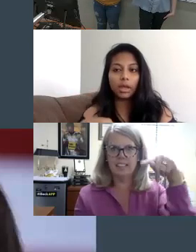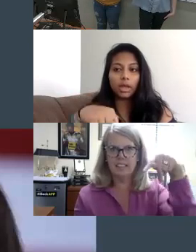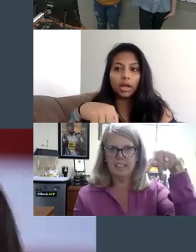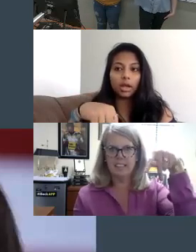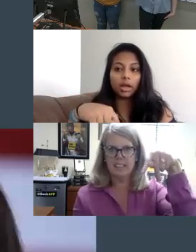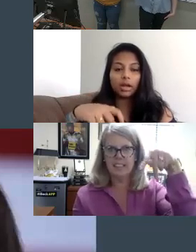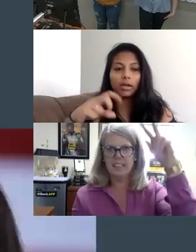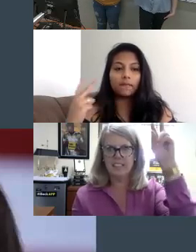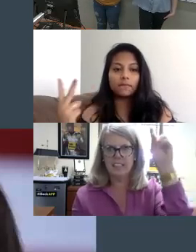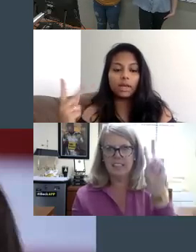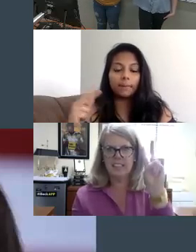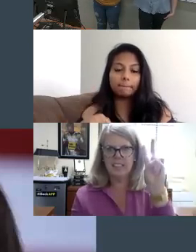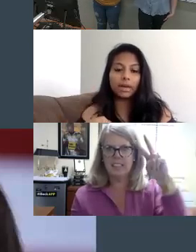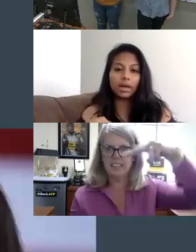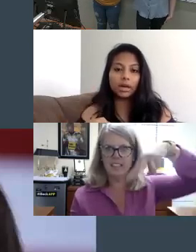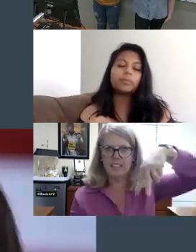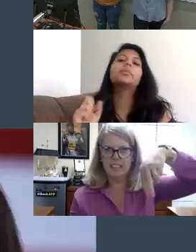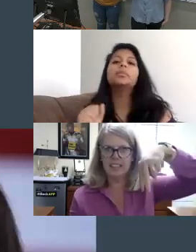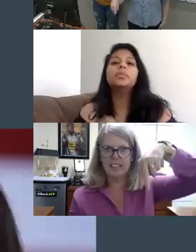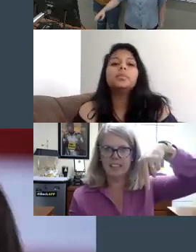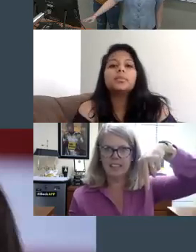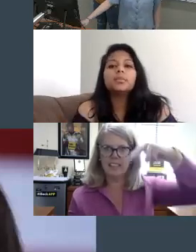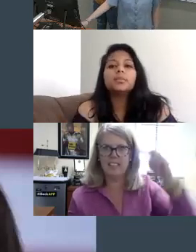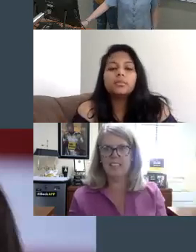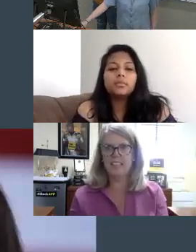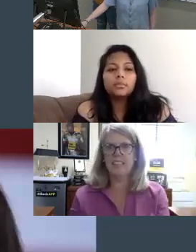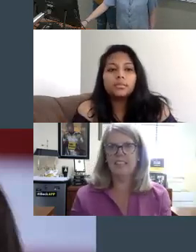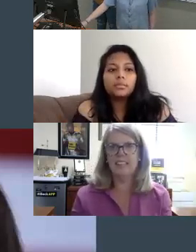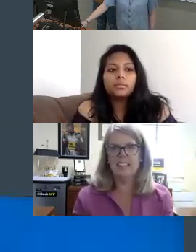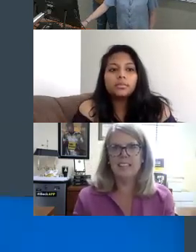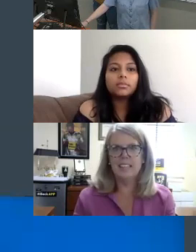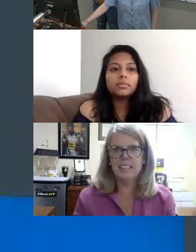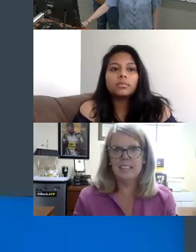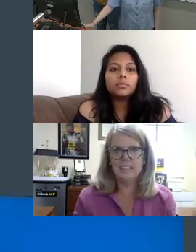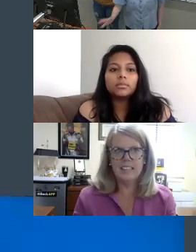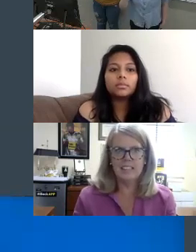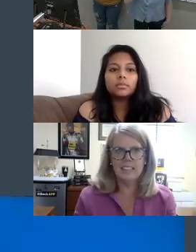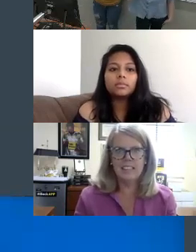VP. Yep. Mm-hmm. Guys got it.